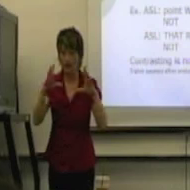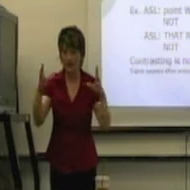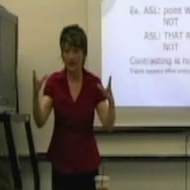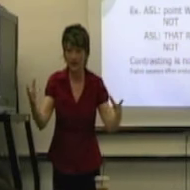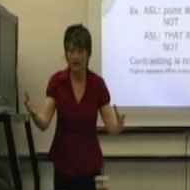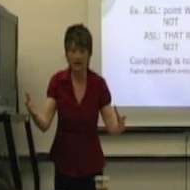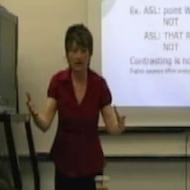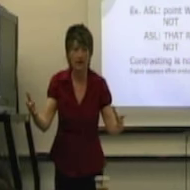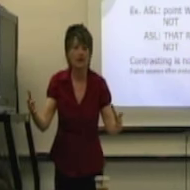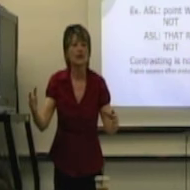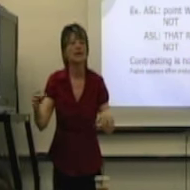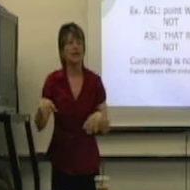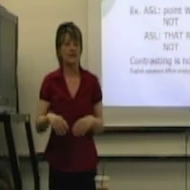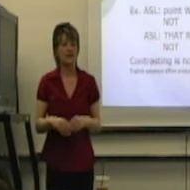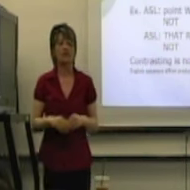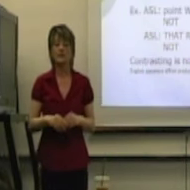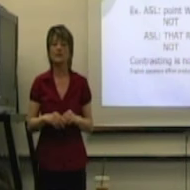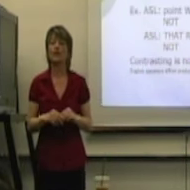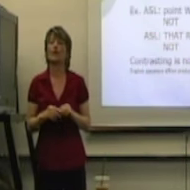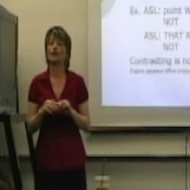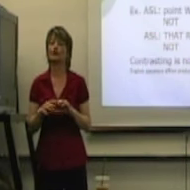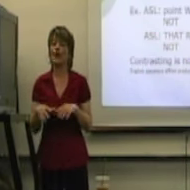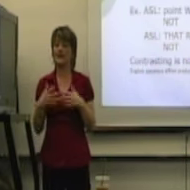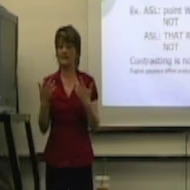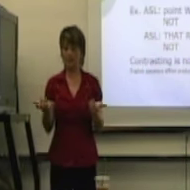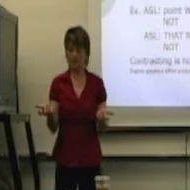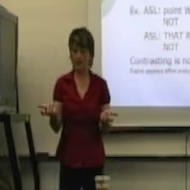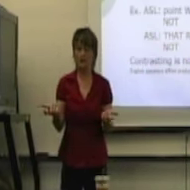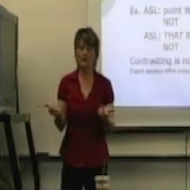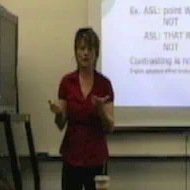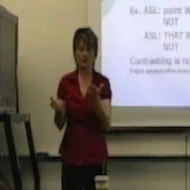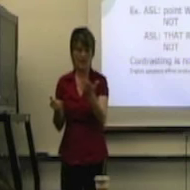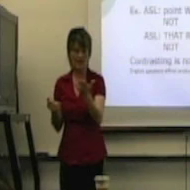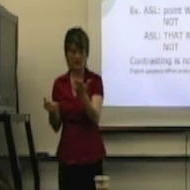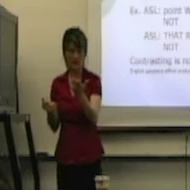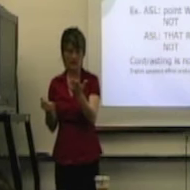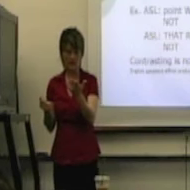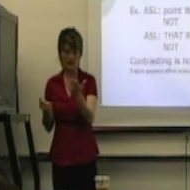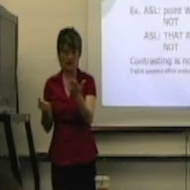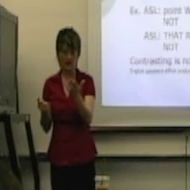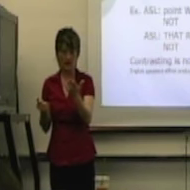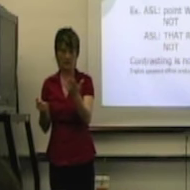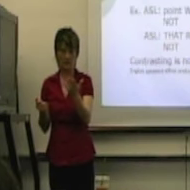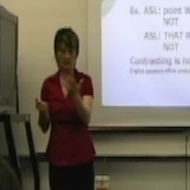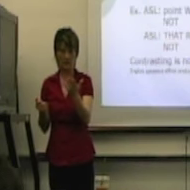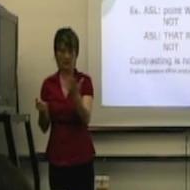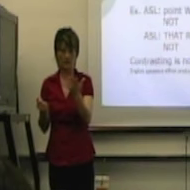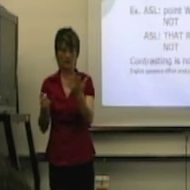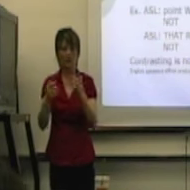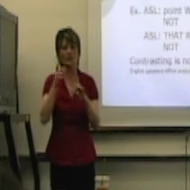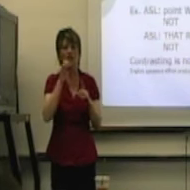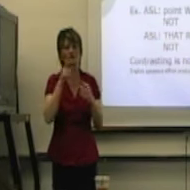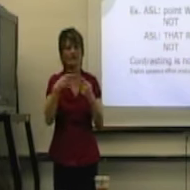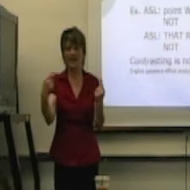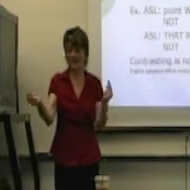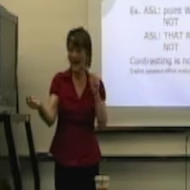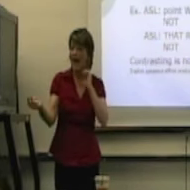clear is using contrasting, which we just talked about a little bit when we talked about saying the